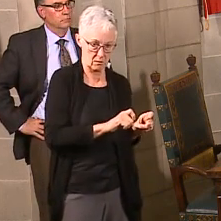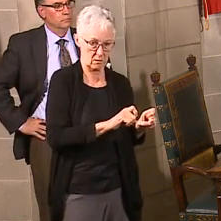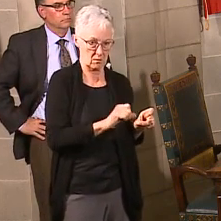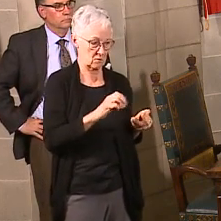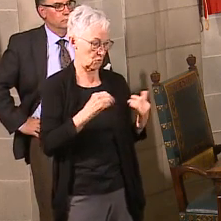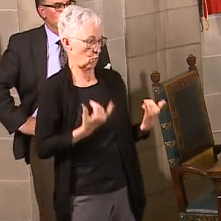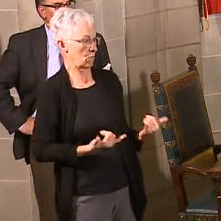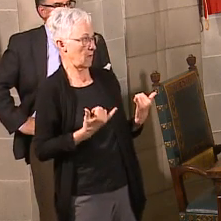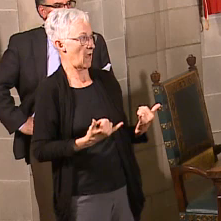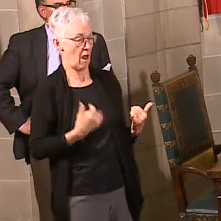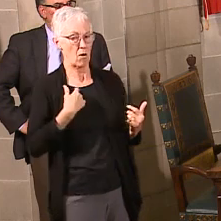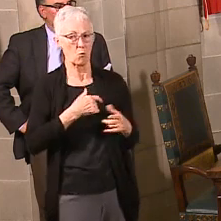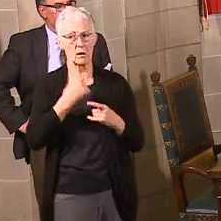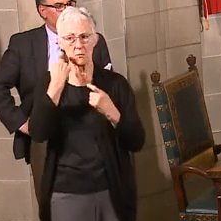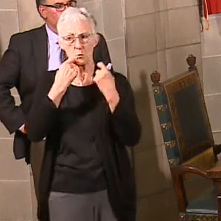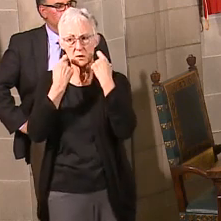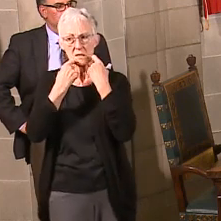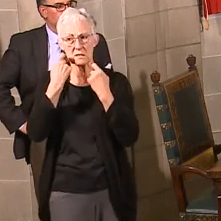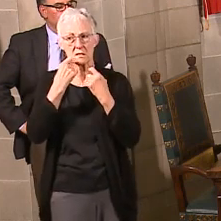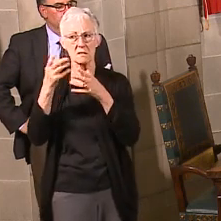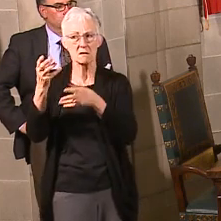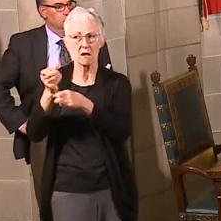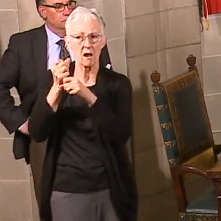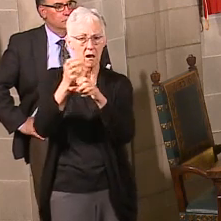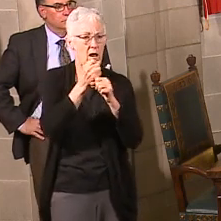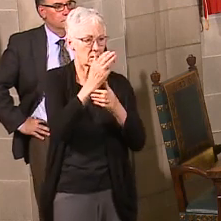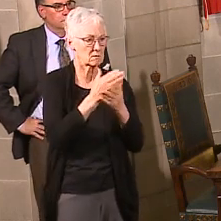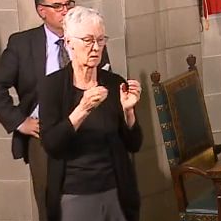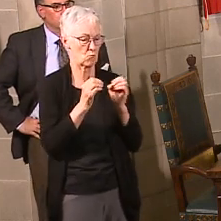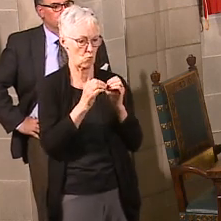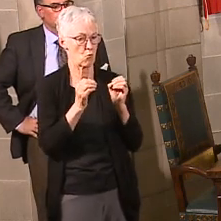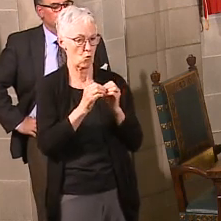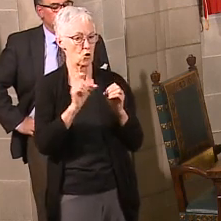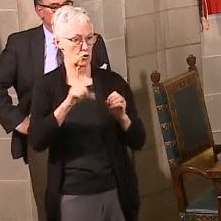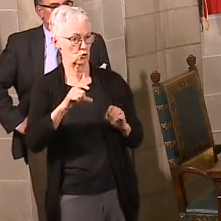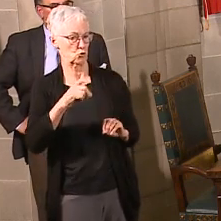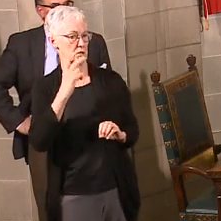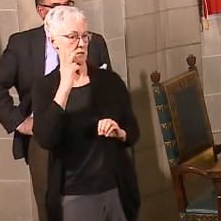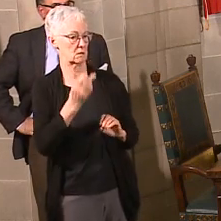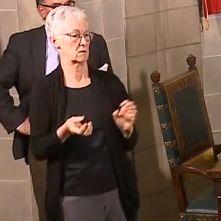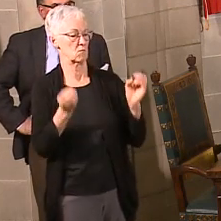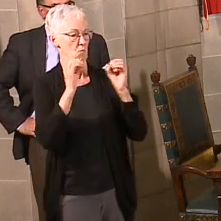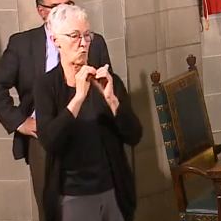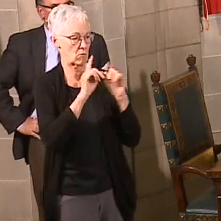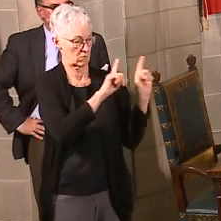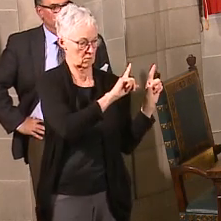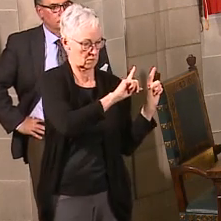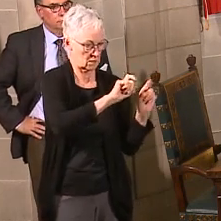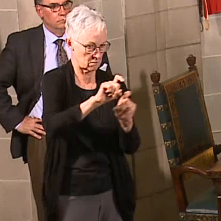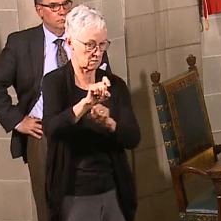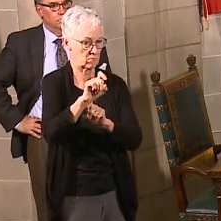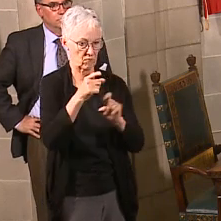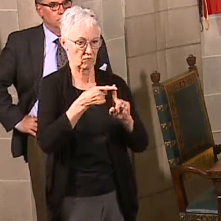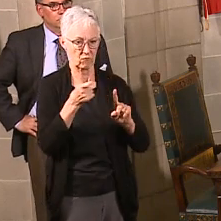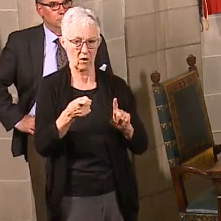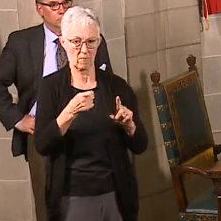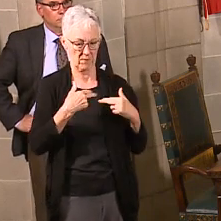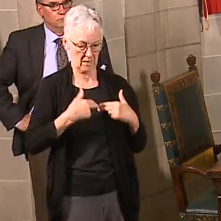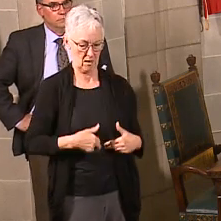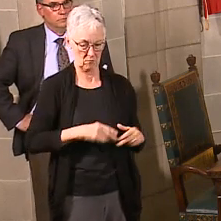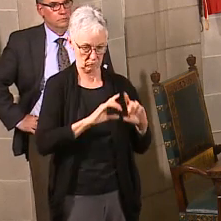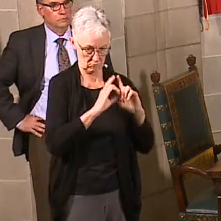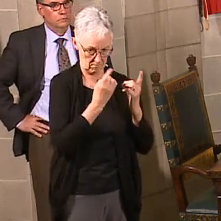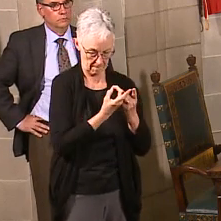that we have with regard to testing. So we should see continued expanded testing from our public health labs. We are also exploring other channels to be